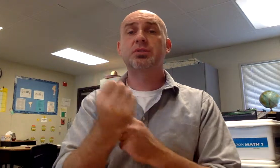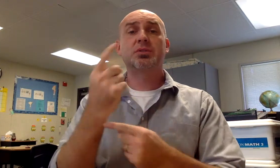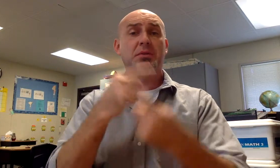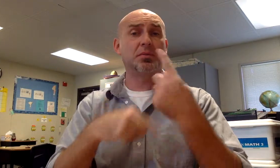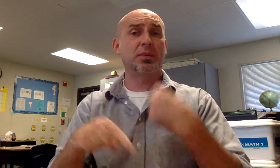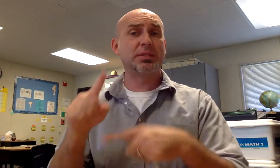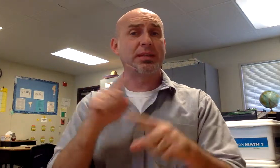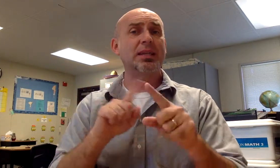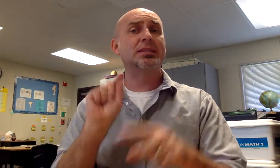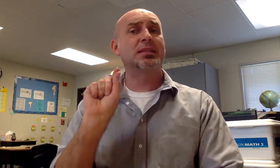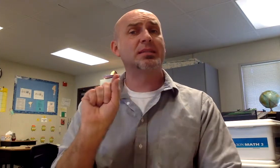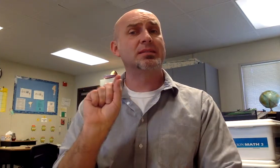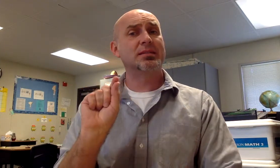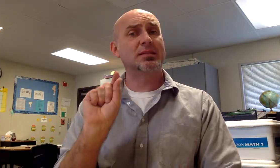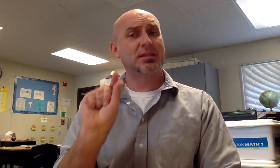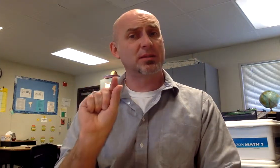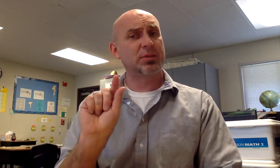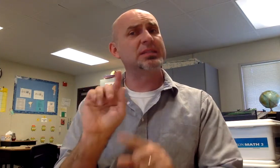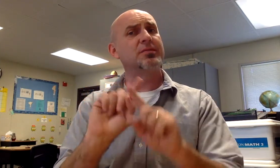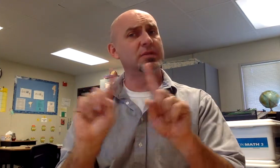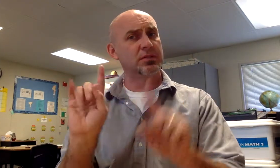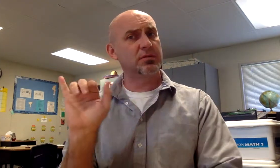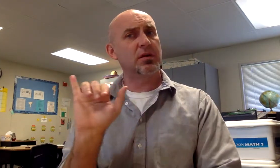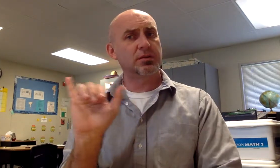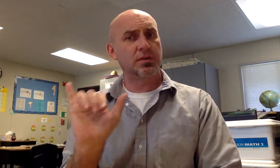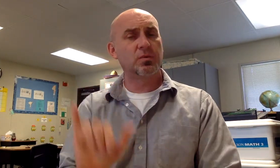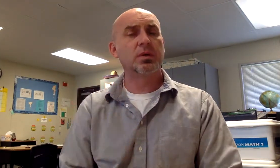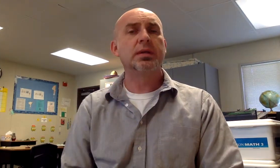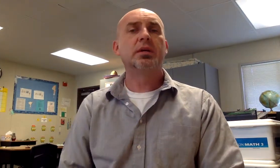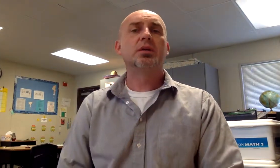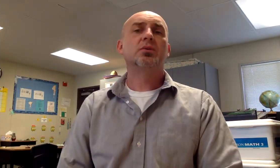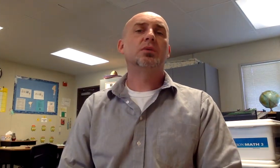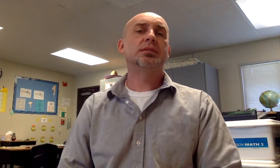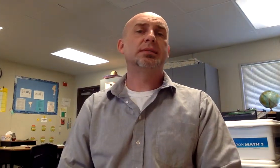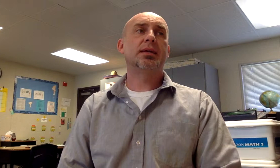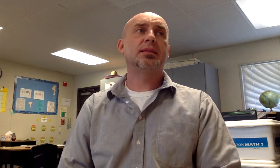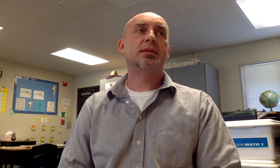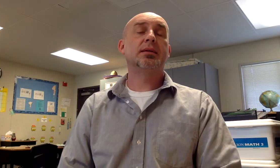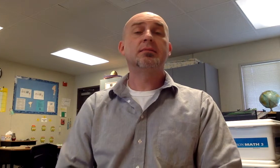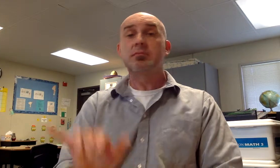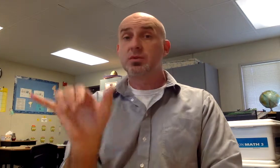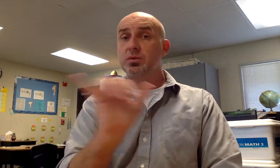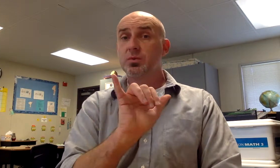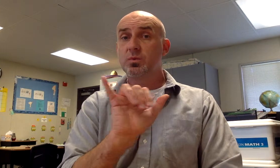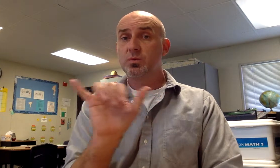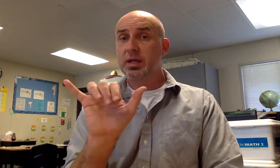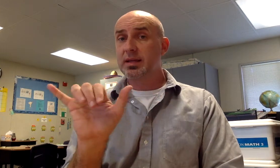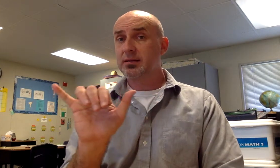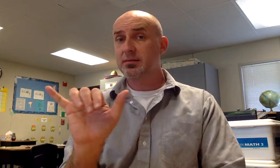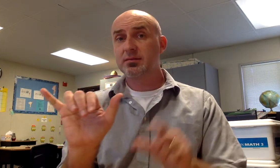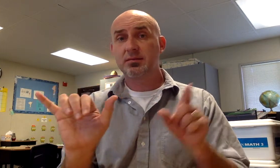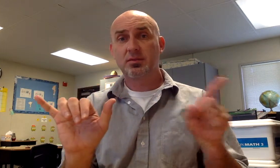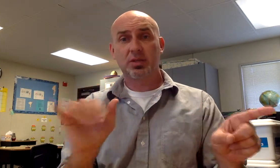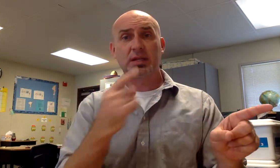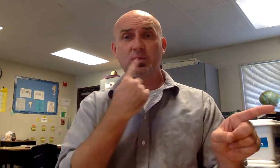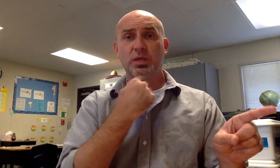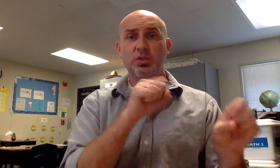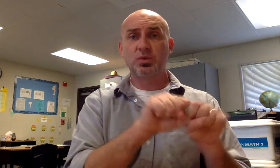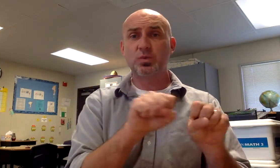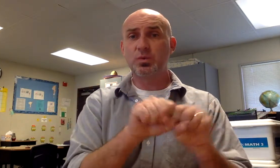So the way we sign it's a little bit different also. You can say that 2, like she has red shoes